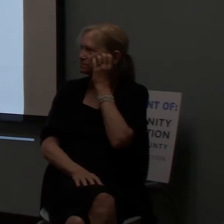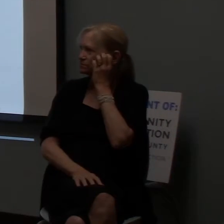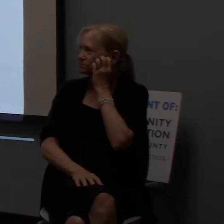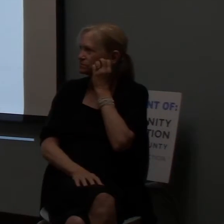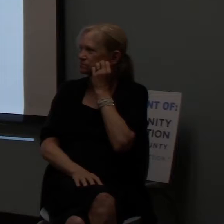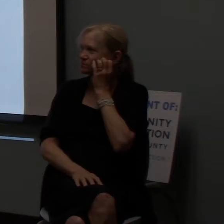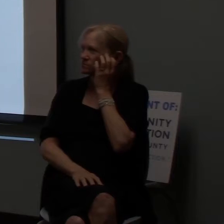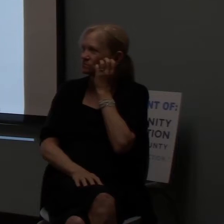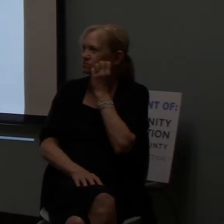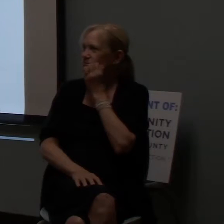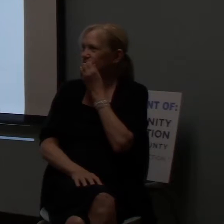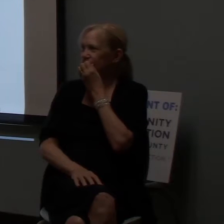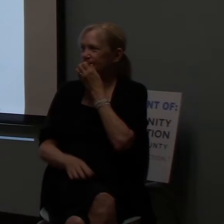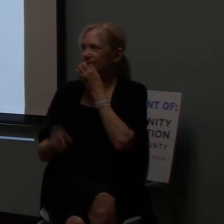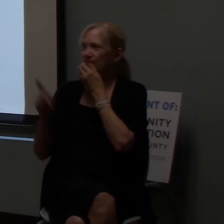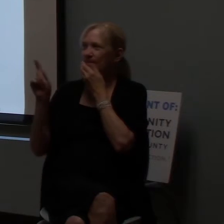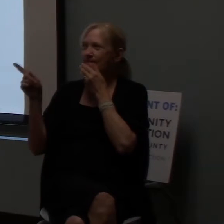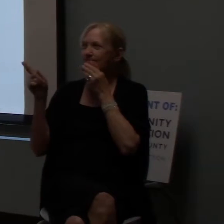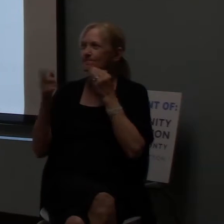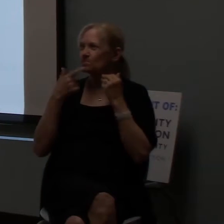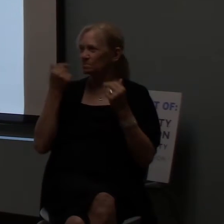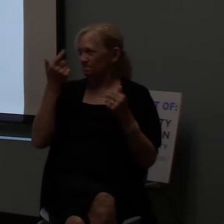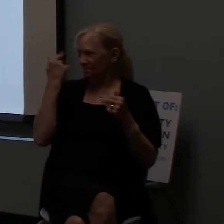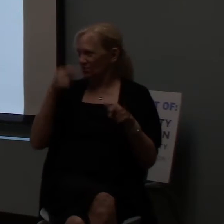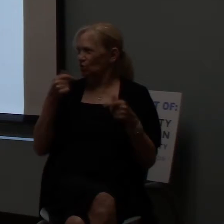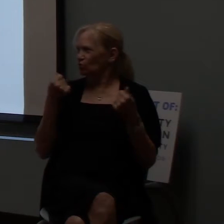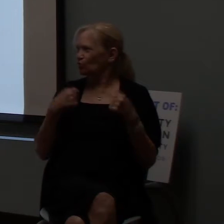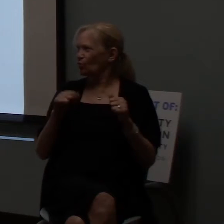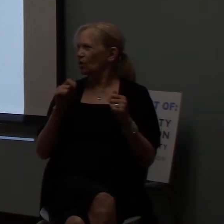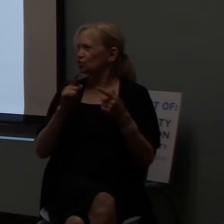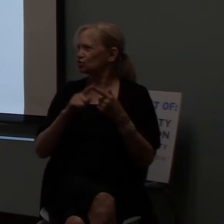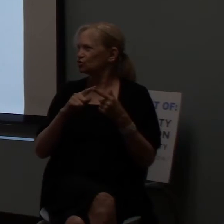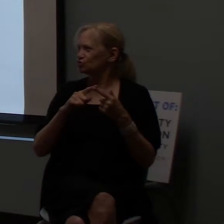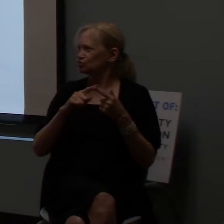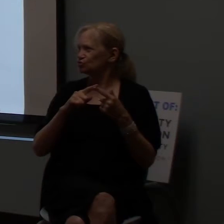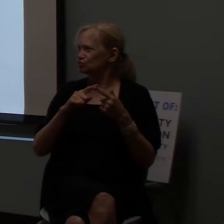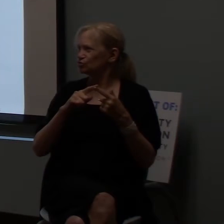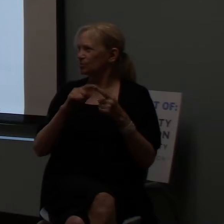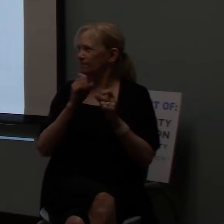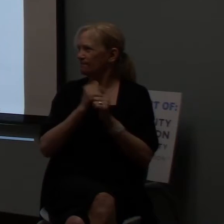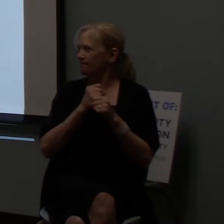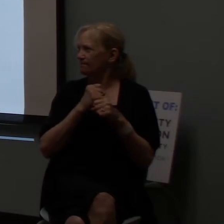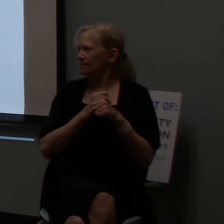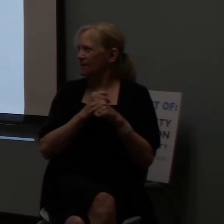because they were trying to create this natural rights.